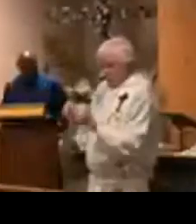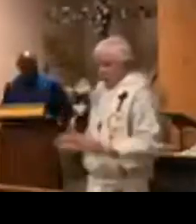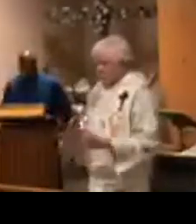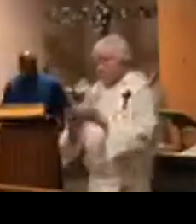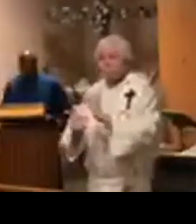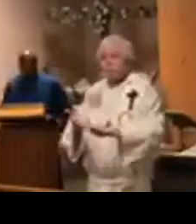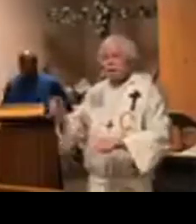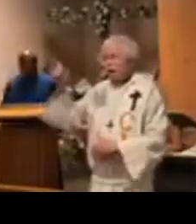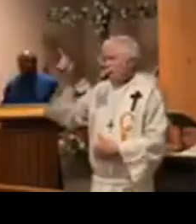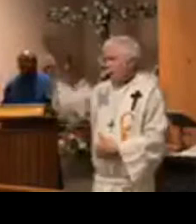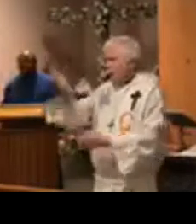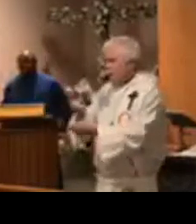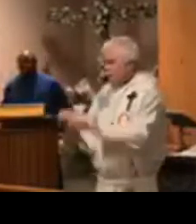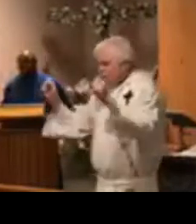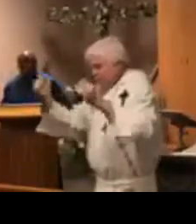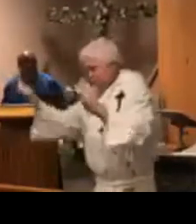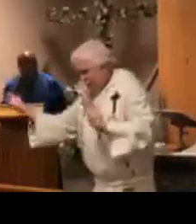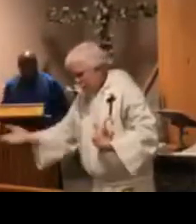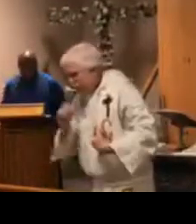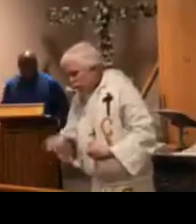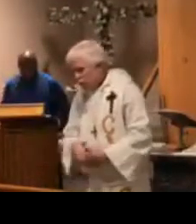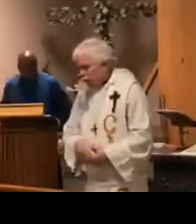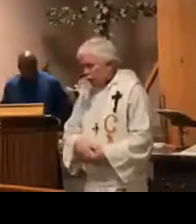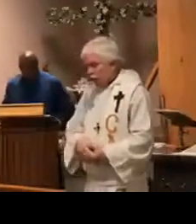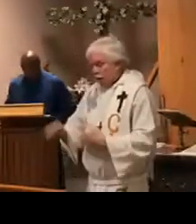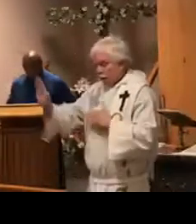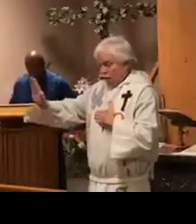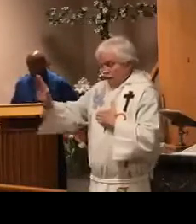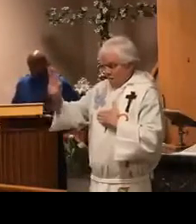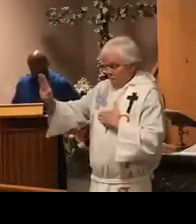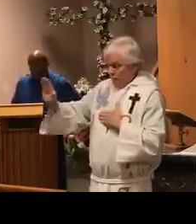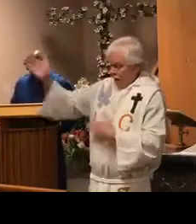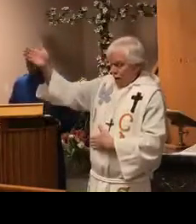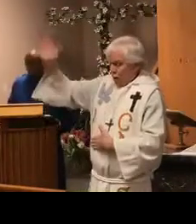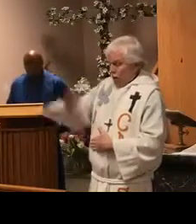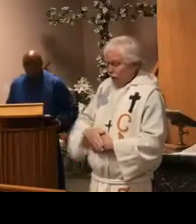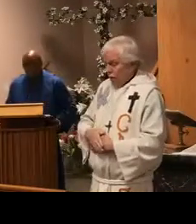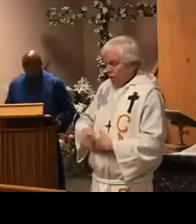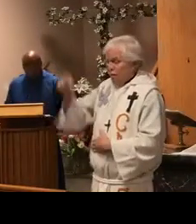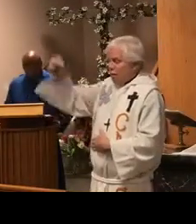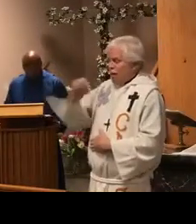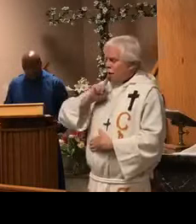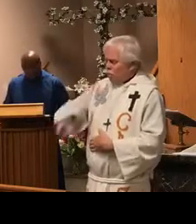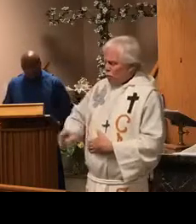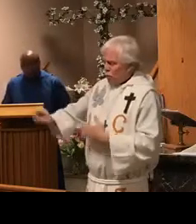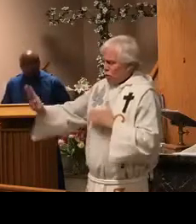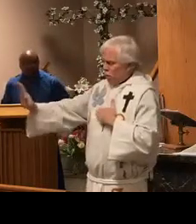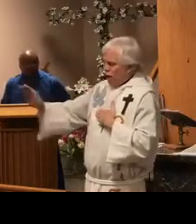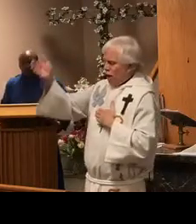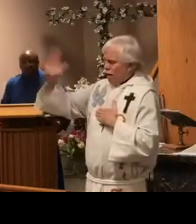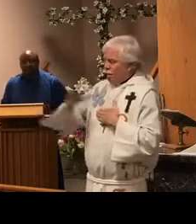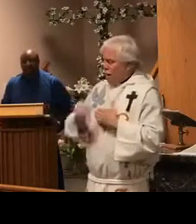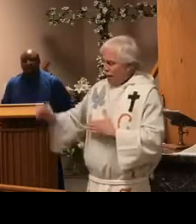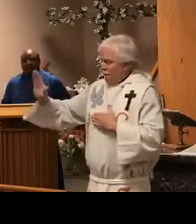And I will praise him. He is the same God that my past fathers